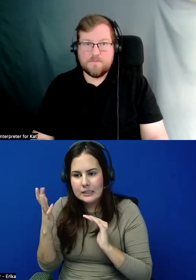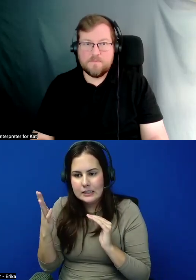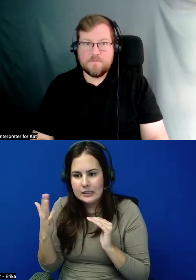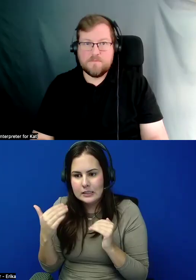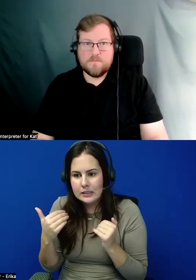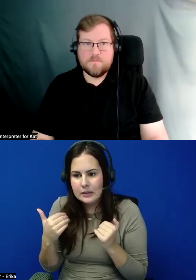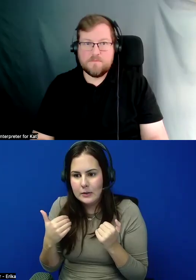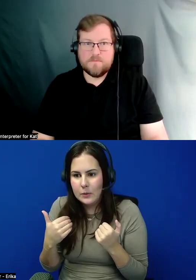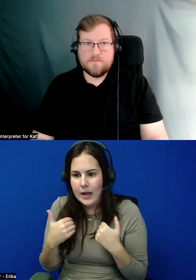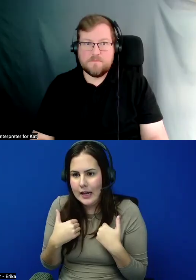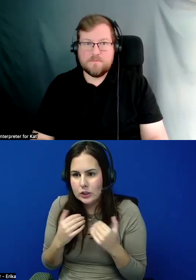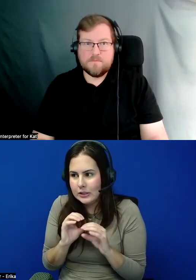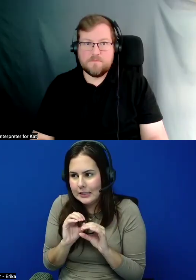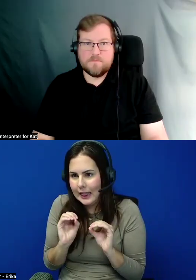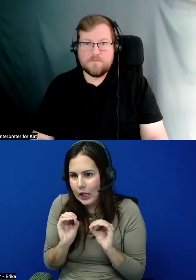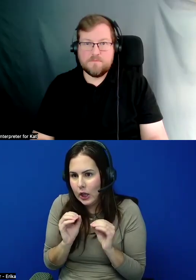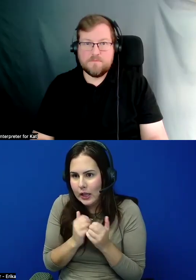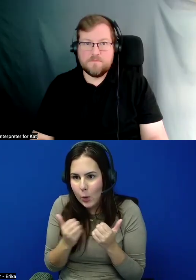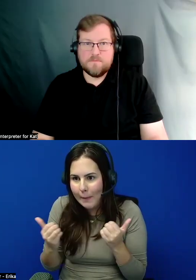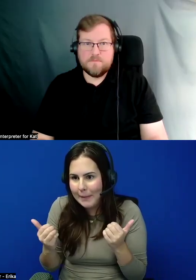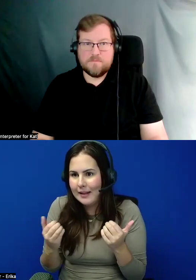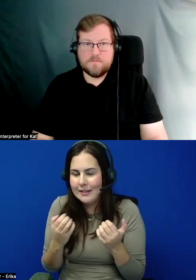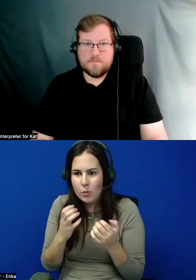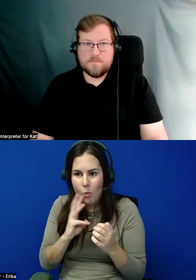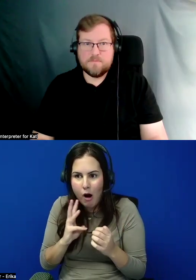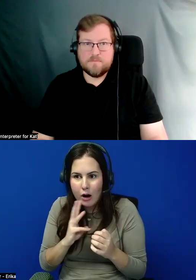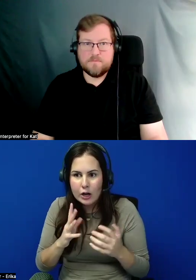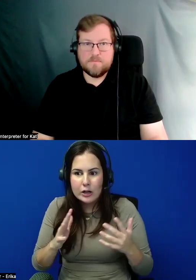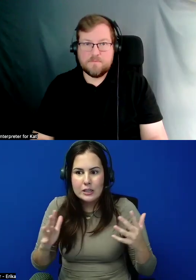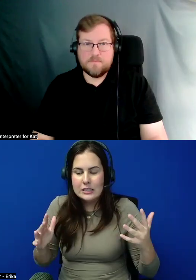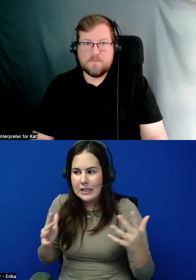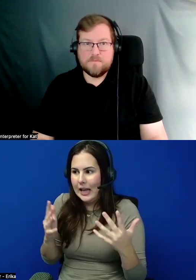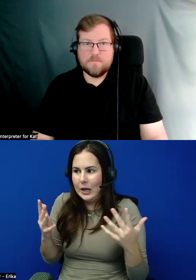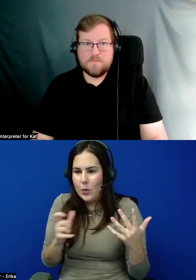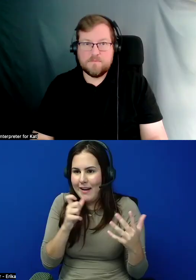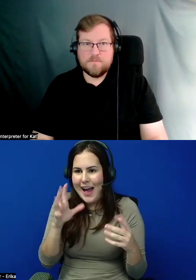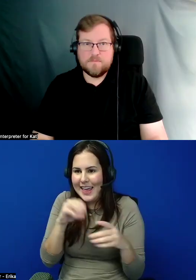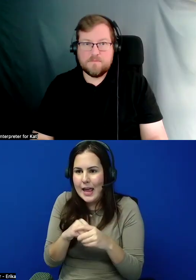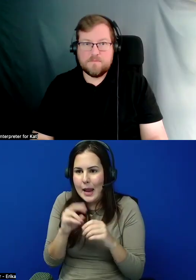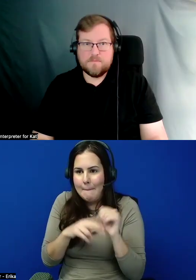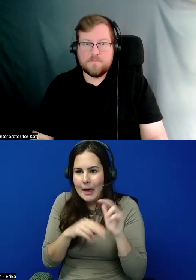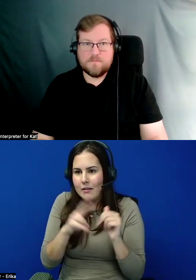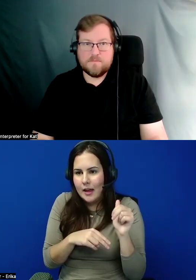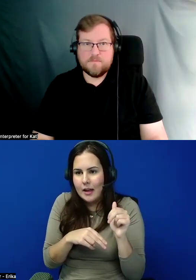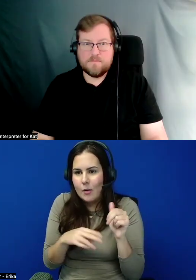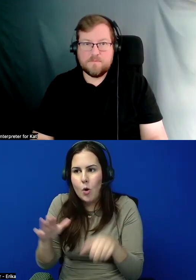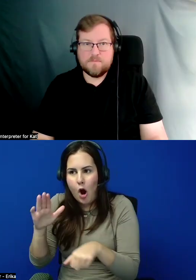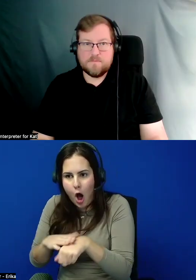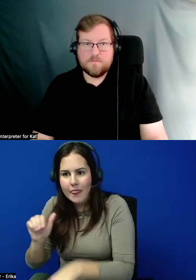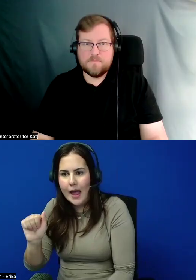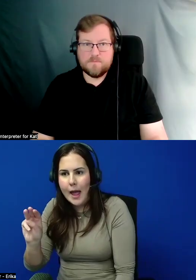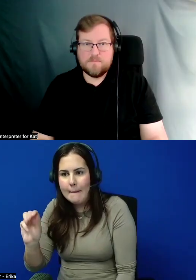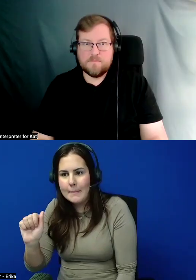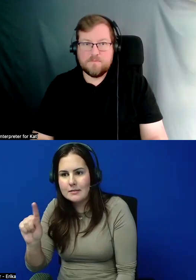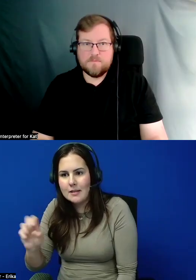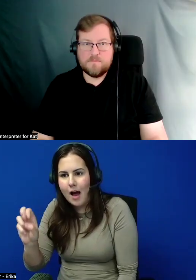in terms of equipment and water and greens. We're not in a studio, right? We were on the Amazon, um,